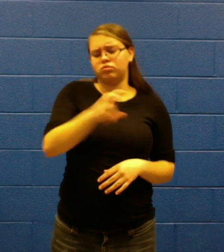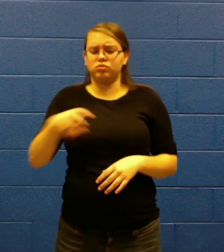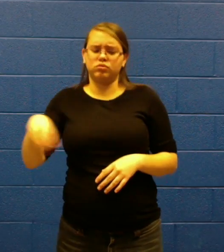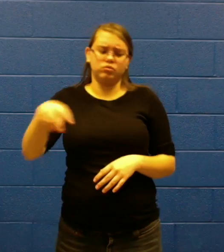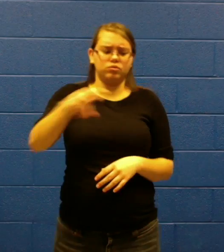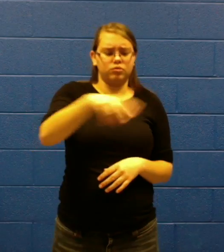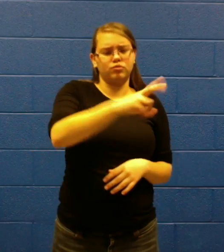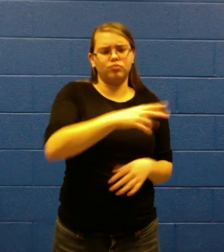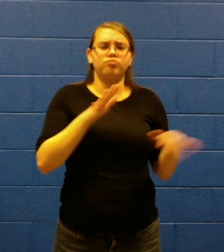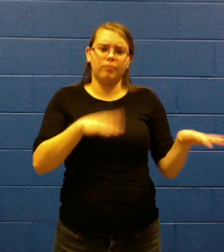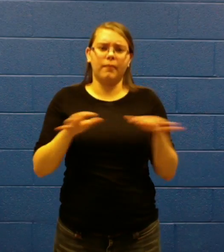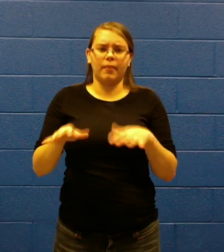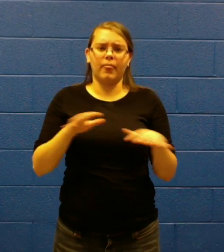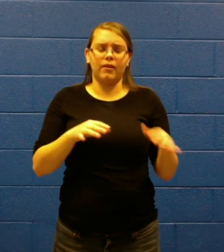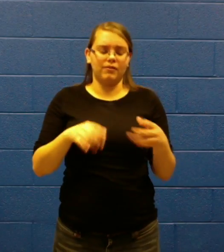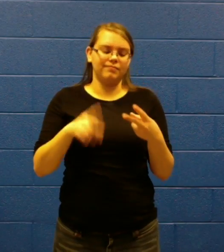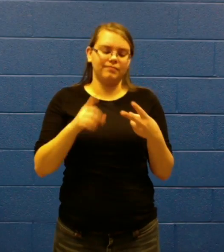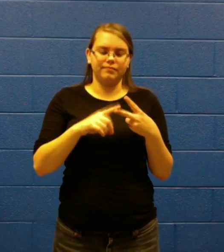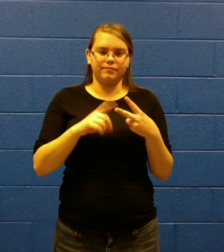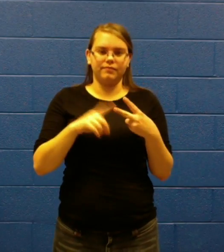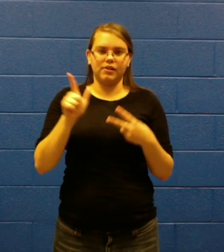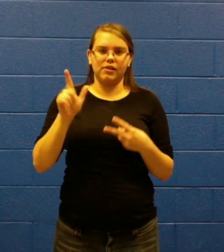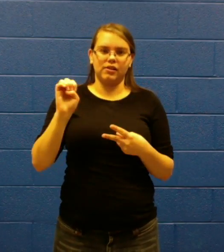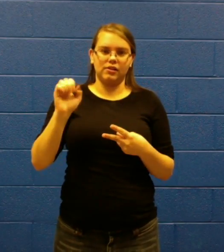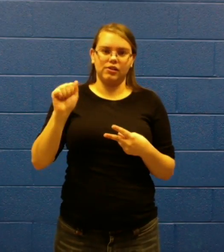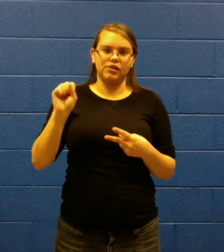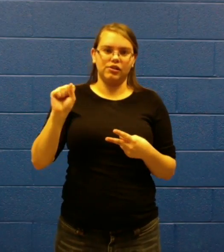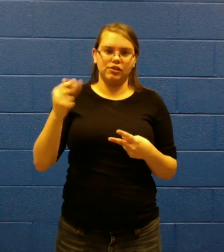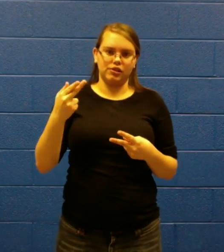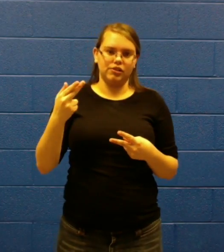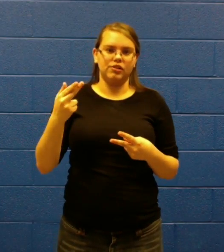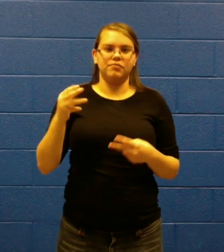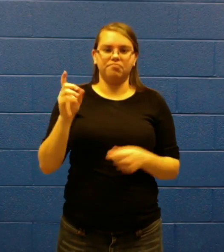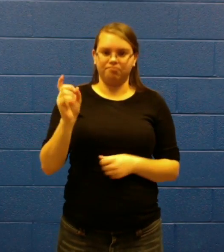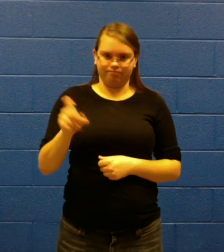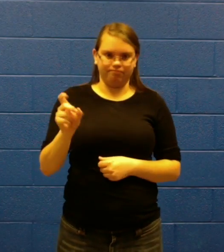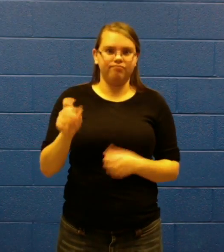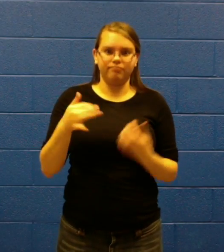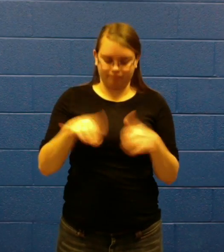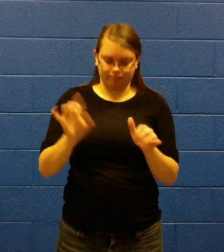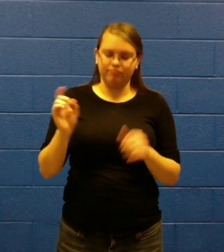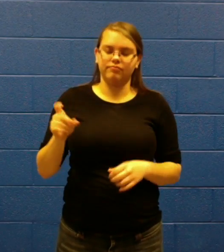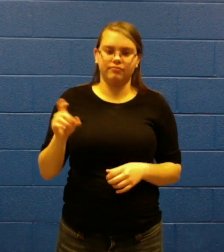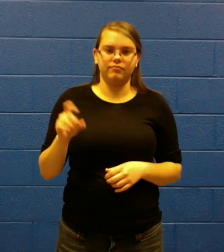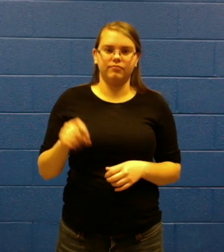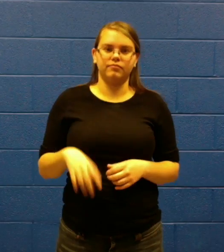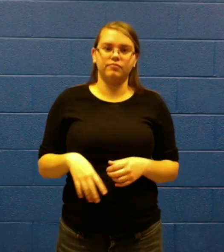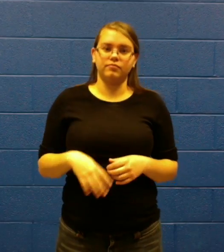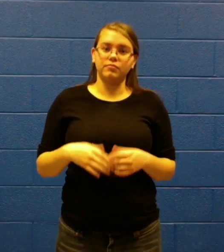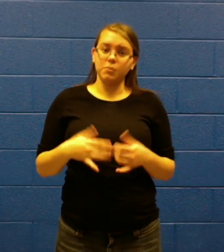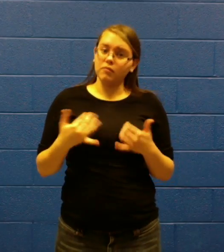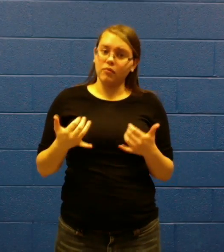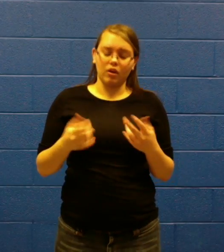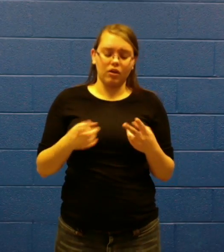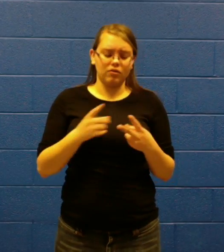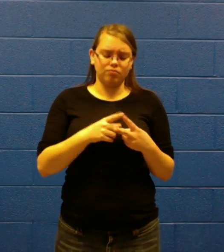So what Bits has started to do in the recent years is he's more comfortable where we live. And he has